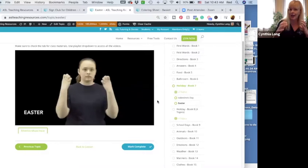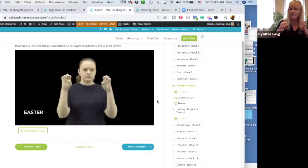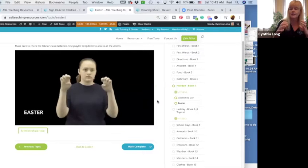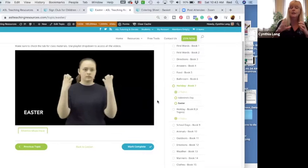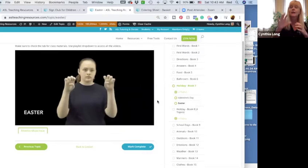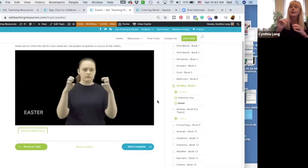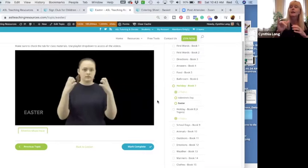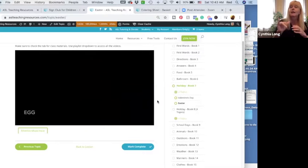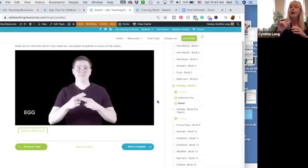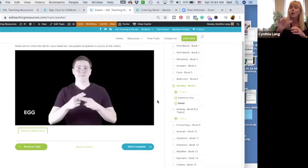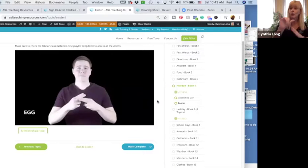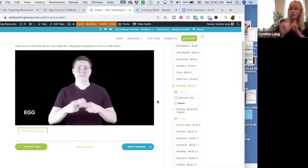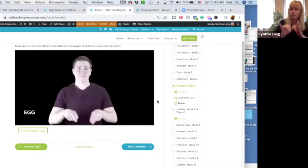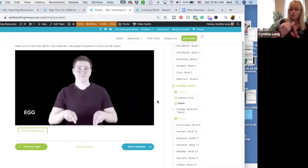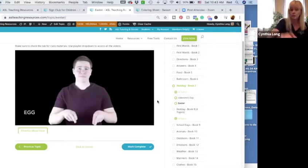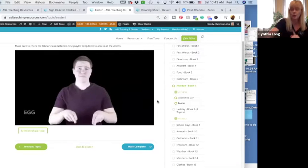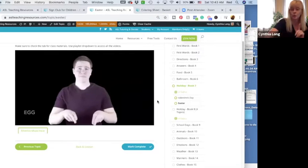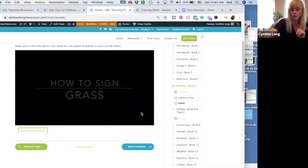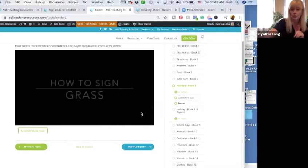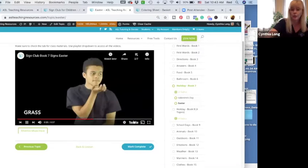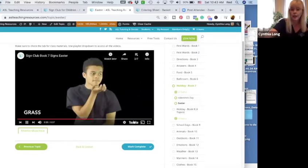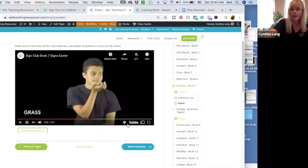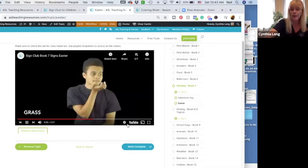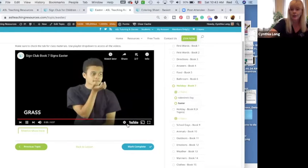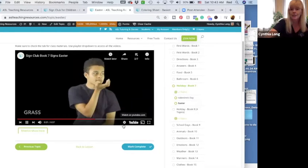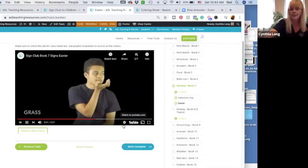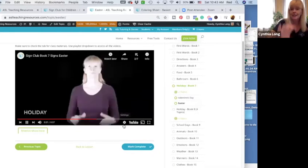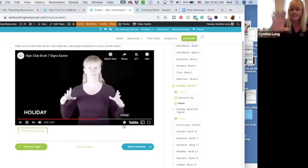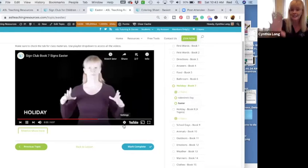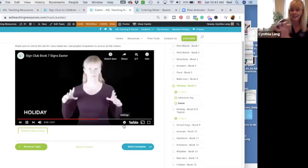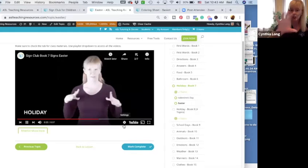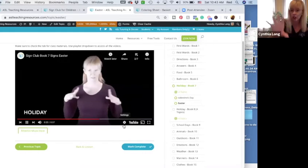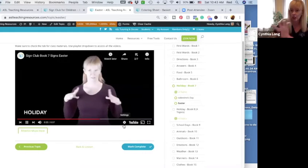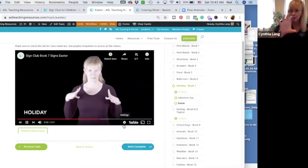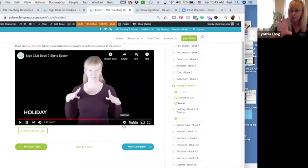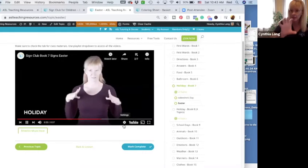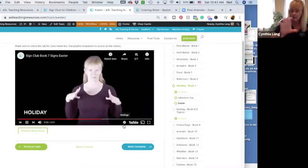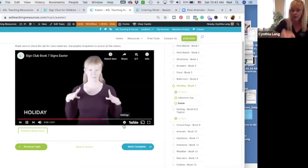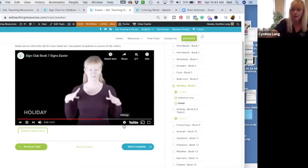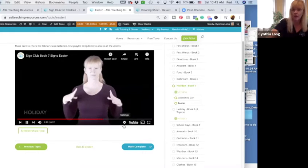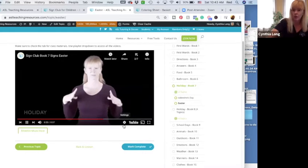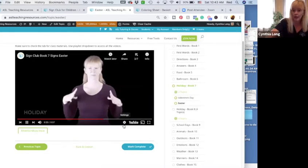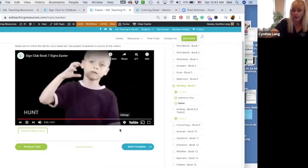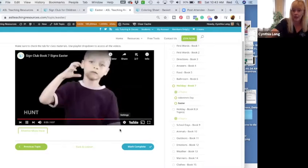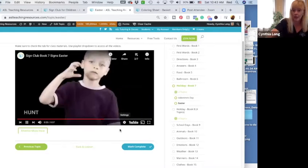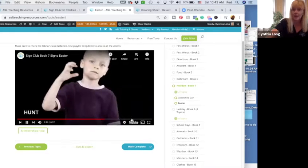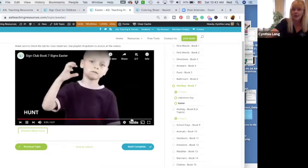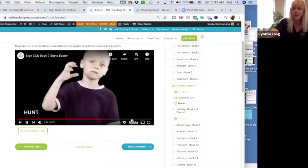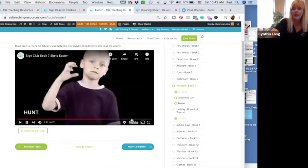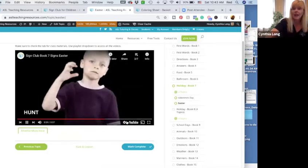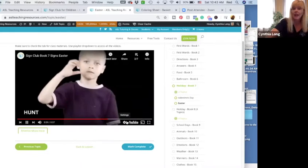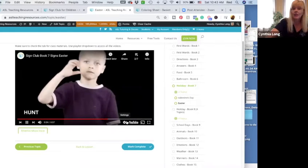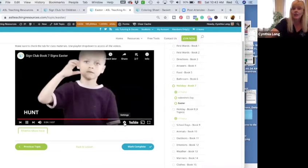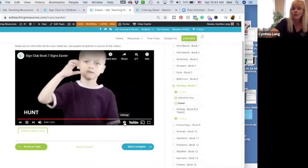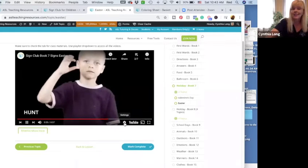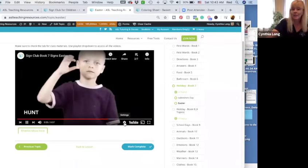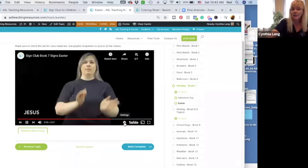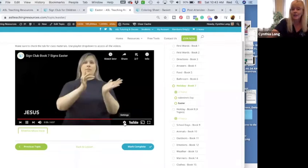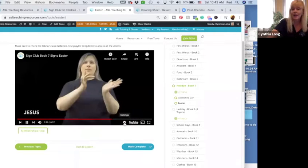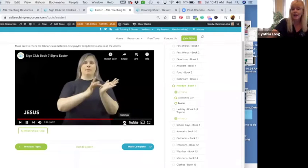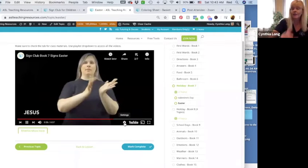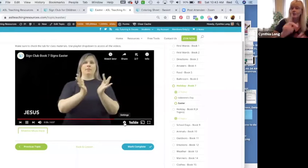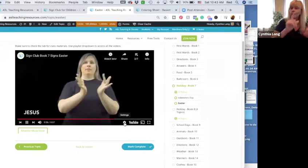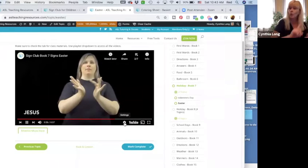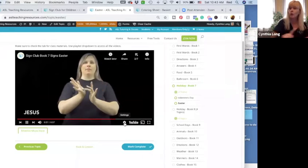to show your class. Now with YouTube, look right here. You see this gear right here? If